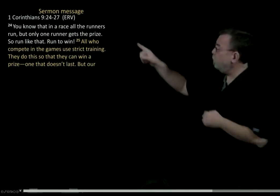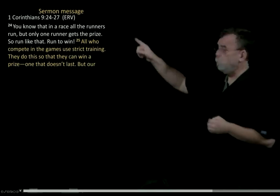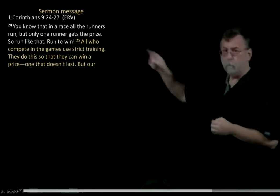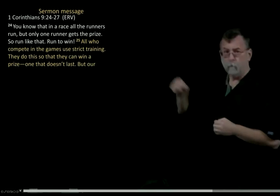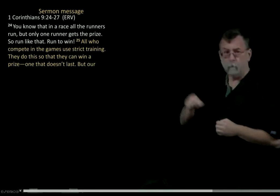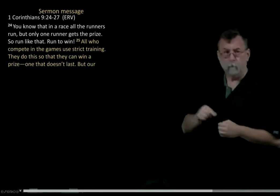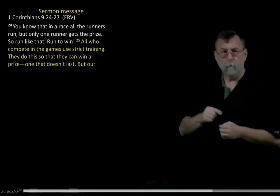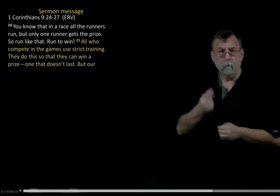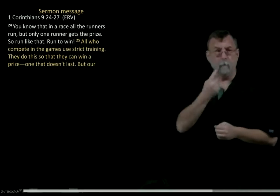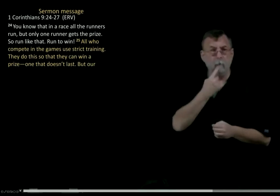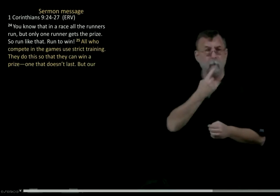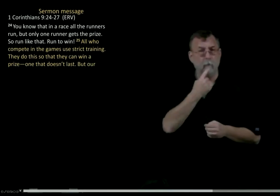is